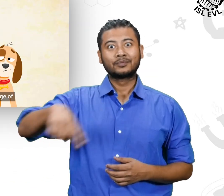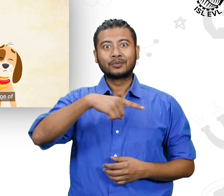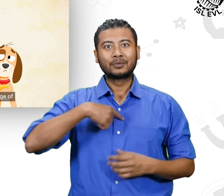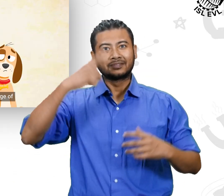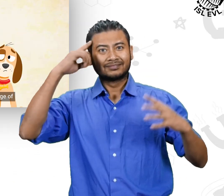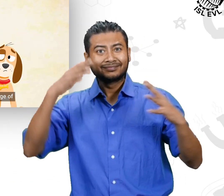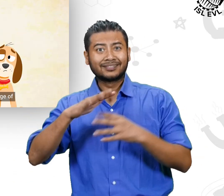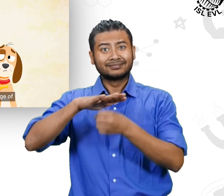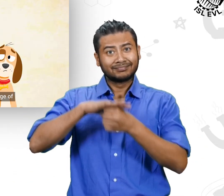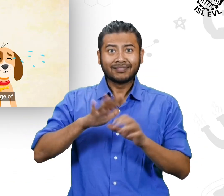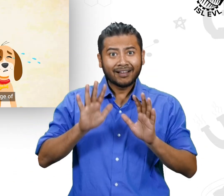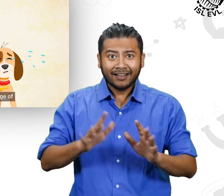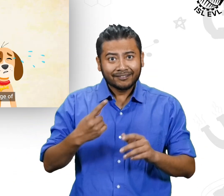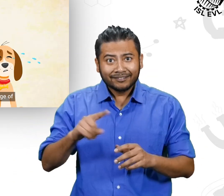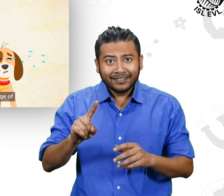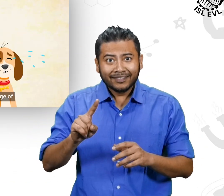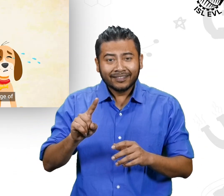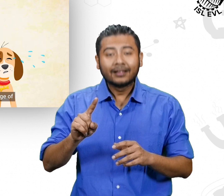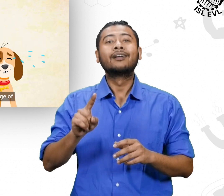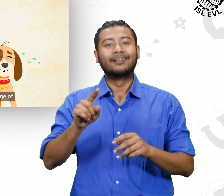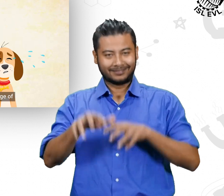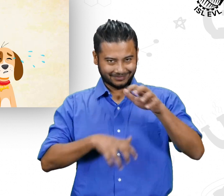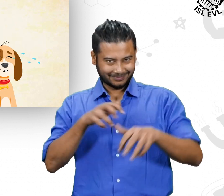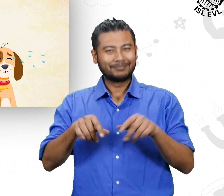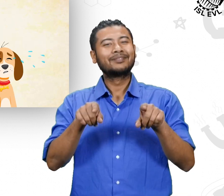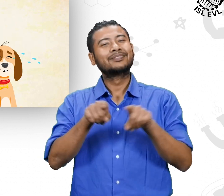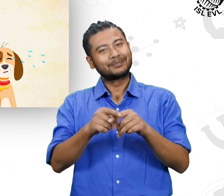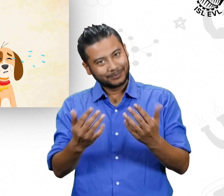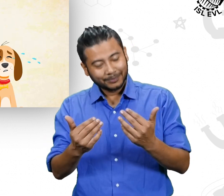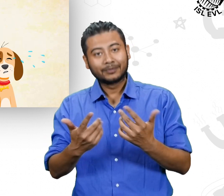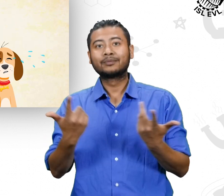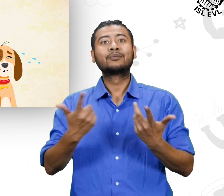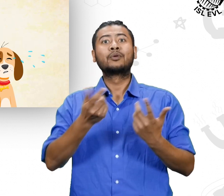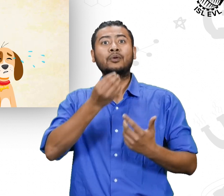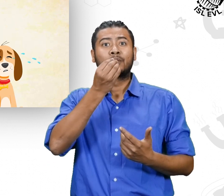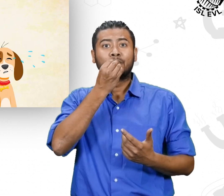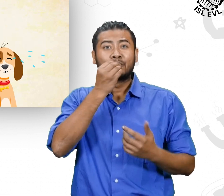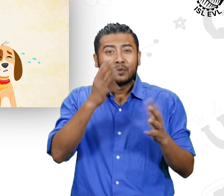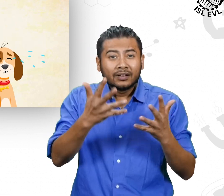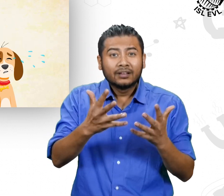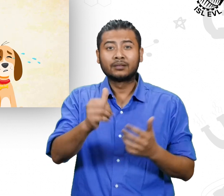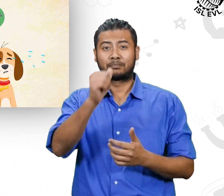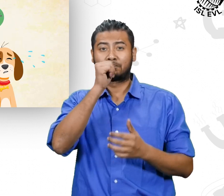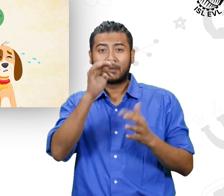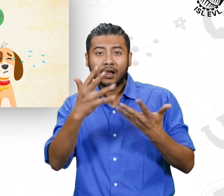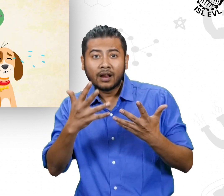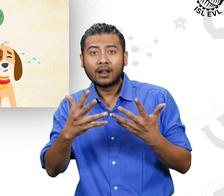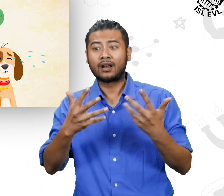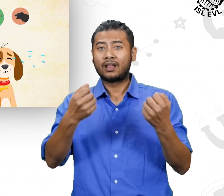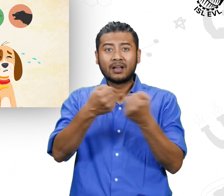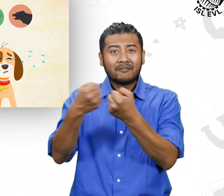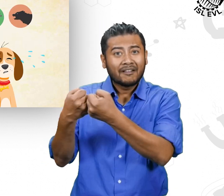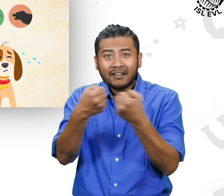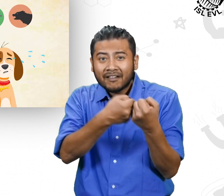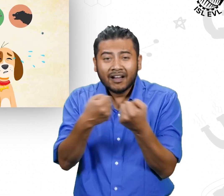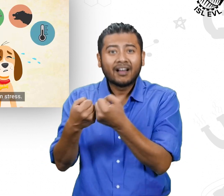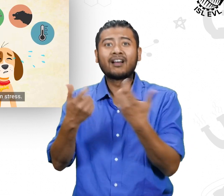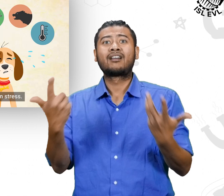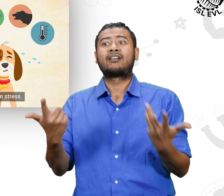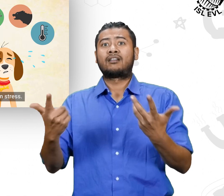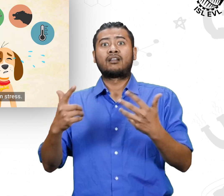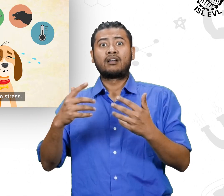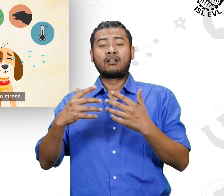We get stressed, so do animals. Shortage of food, water, conflicts with their neighbors, infections,